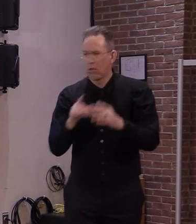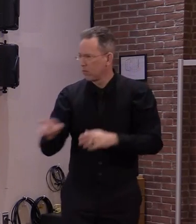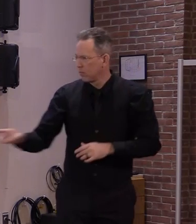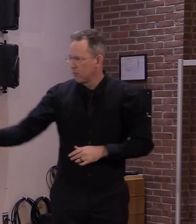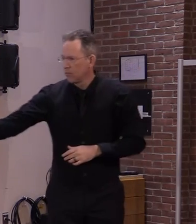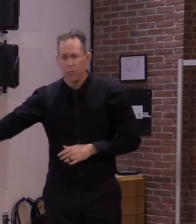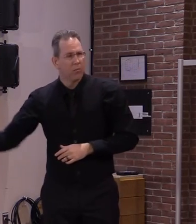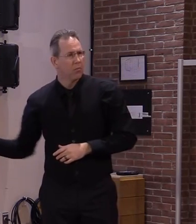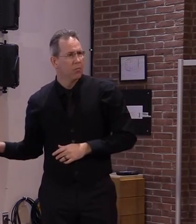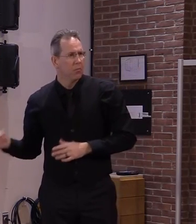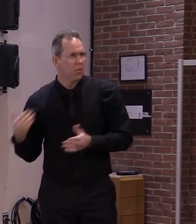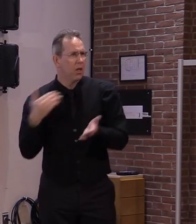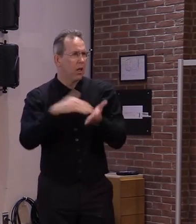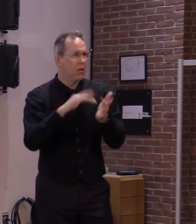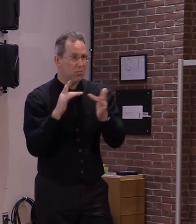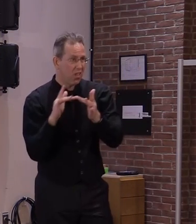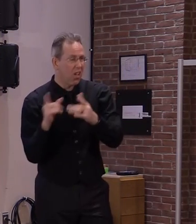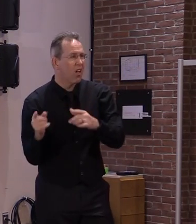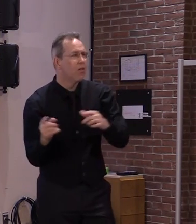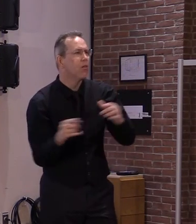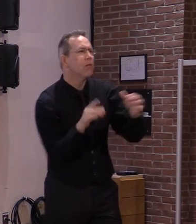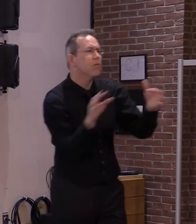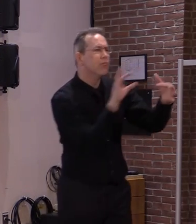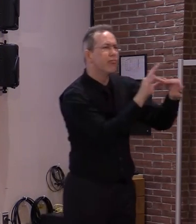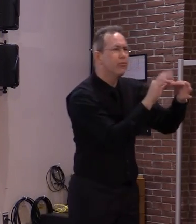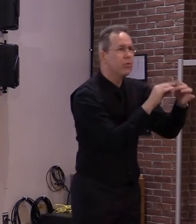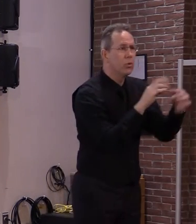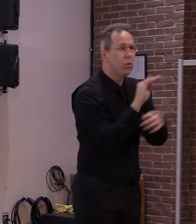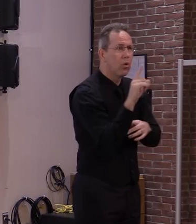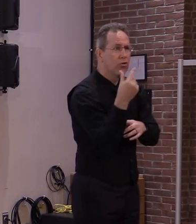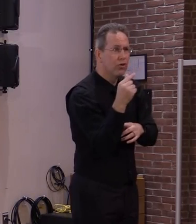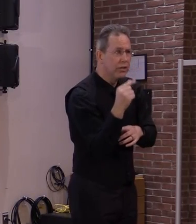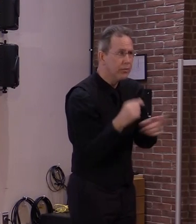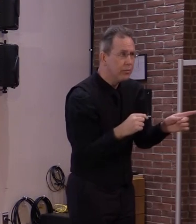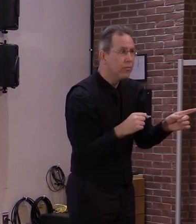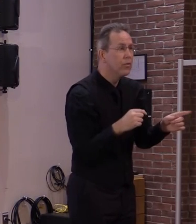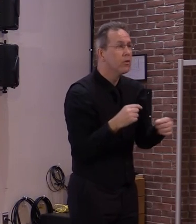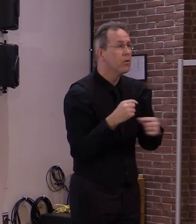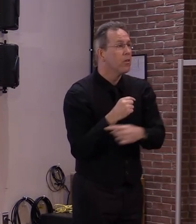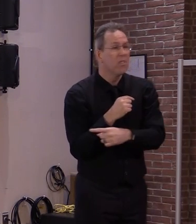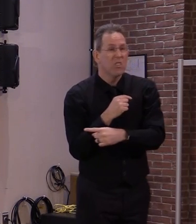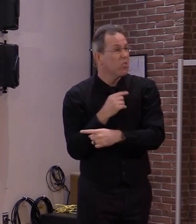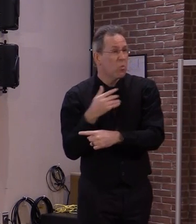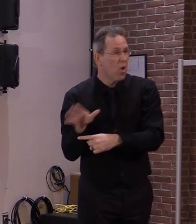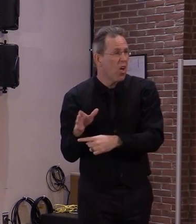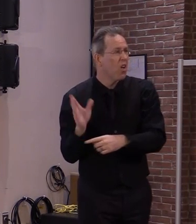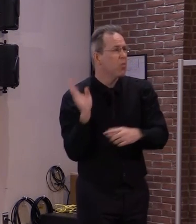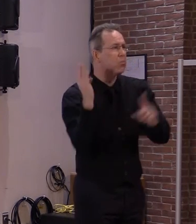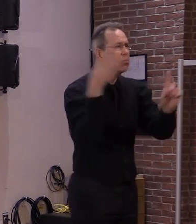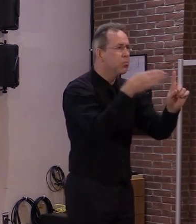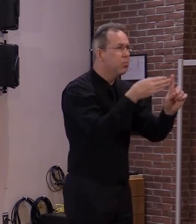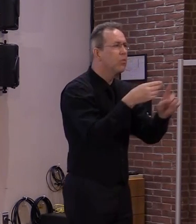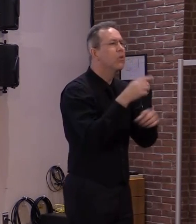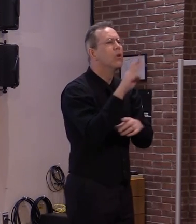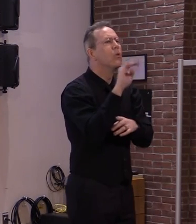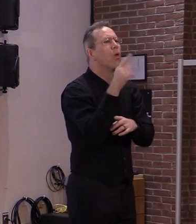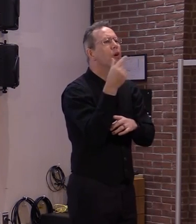healthvermont.gov/myvaccine, or go directly to the Walgreens website at walgreens.com.